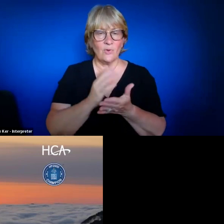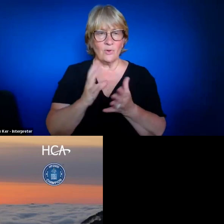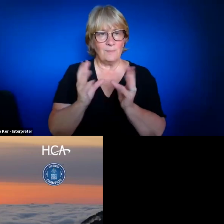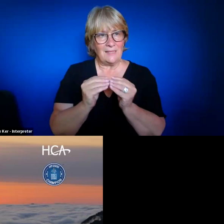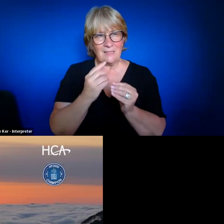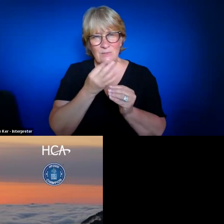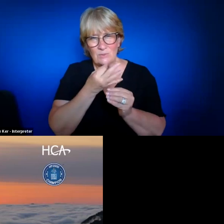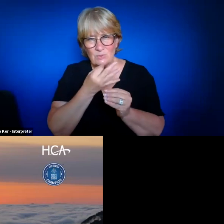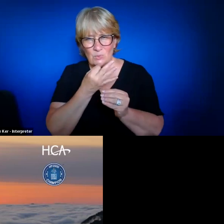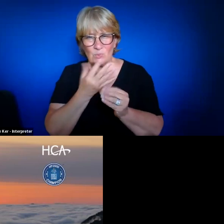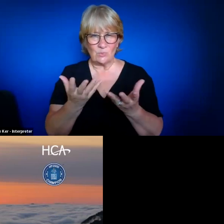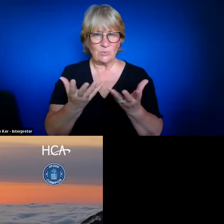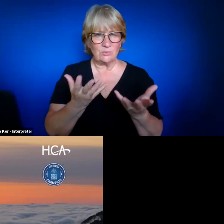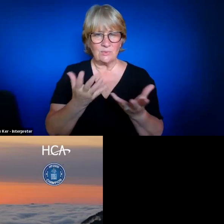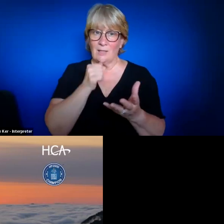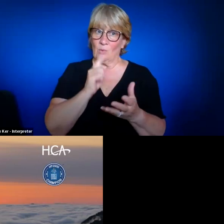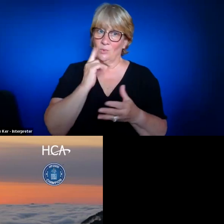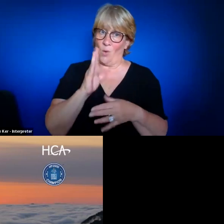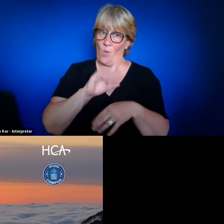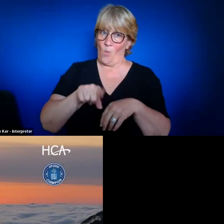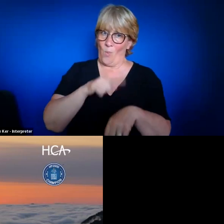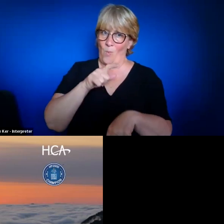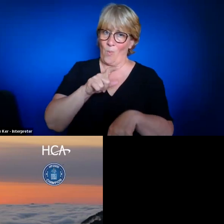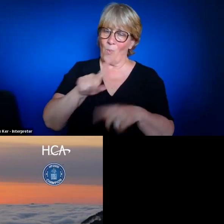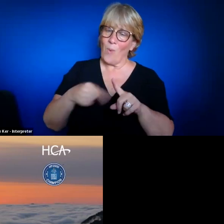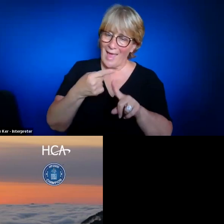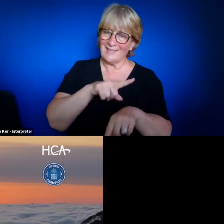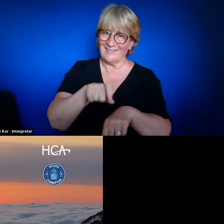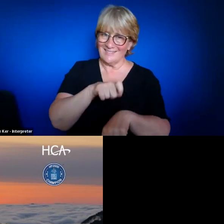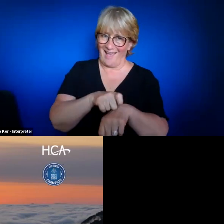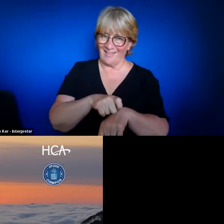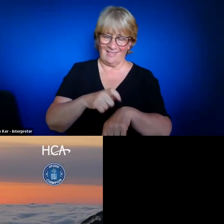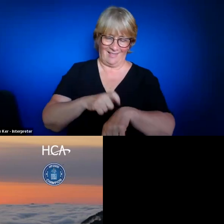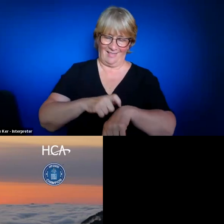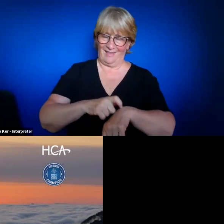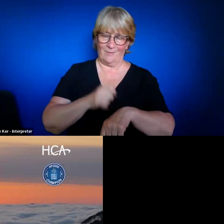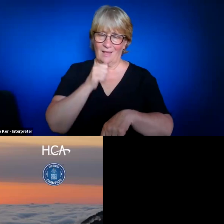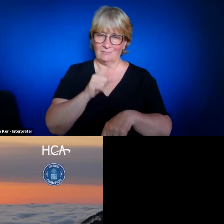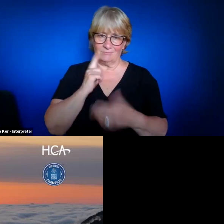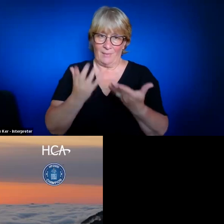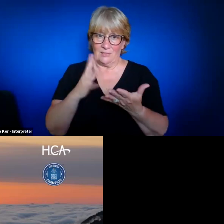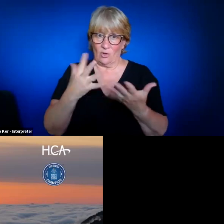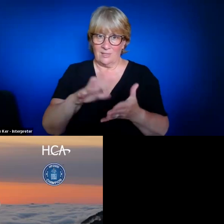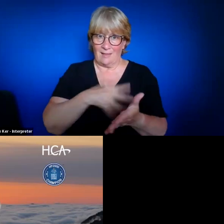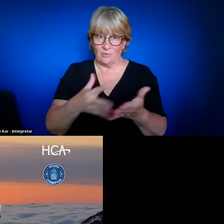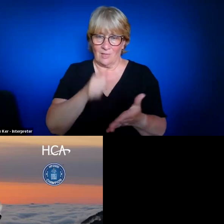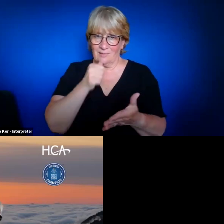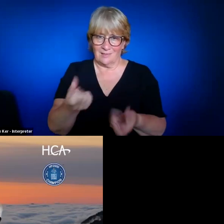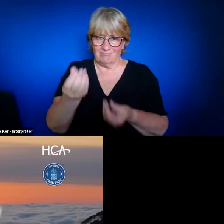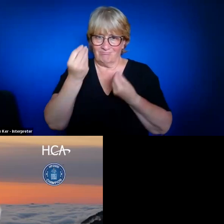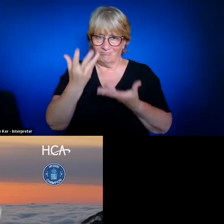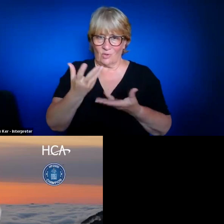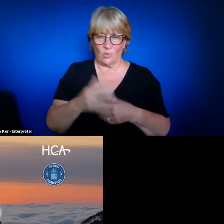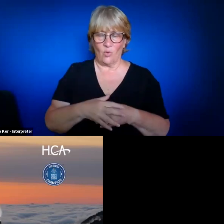know exactly when, and truth be told, it may have already been scheduled and I'm just not in the loop, to meet